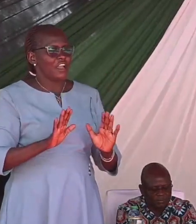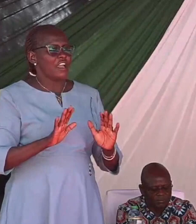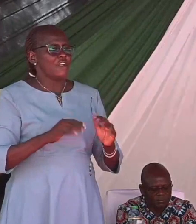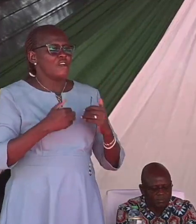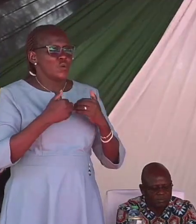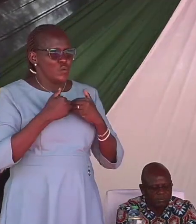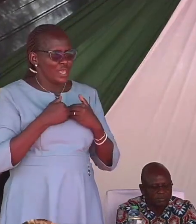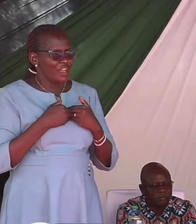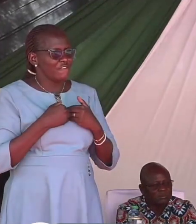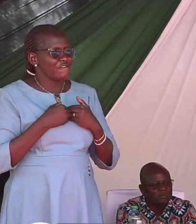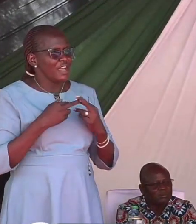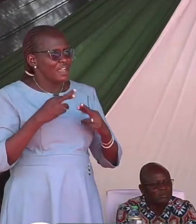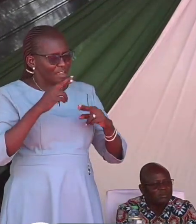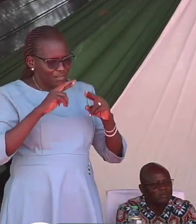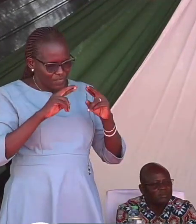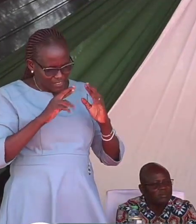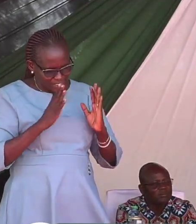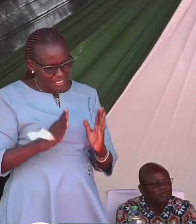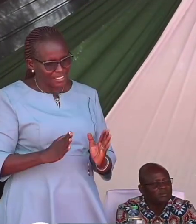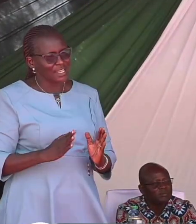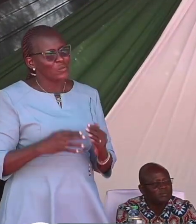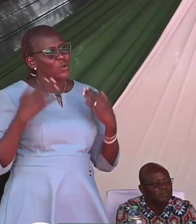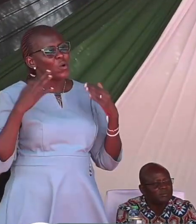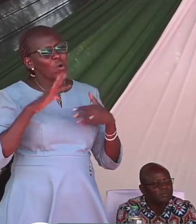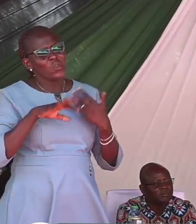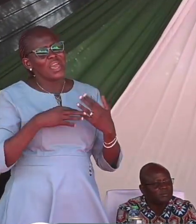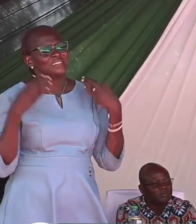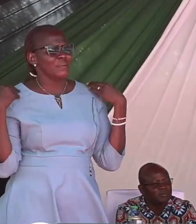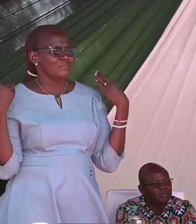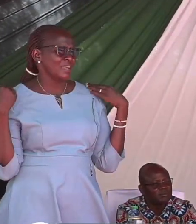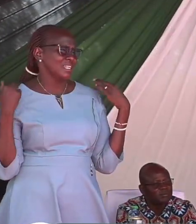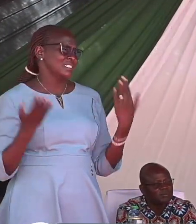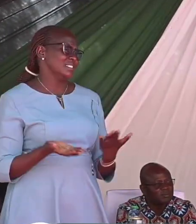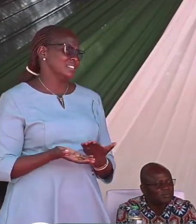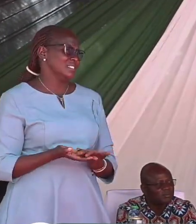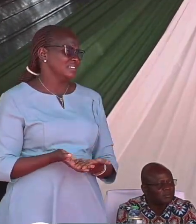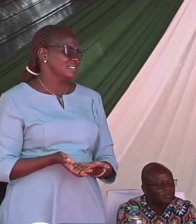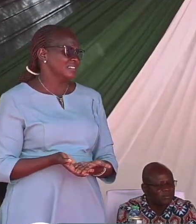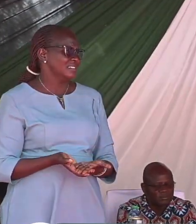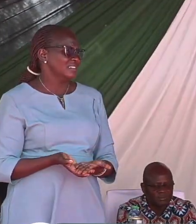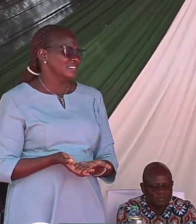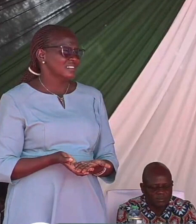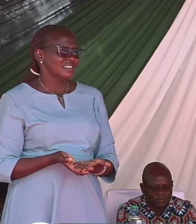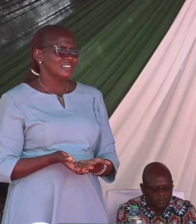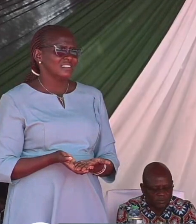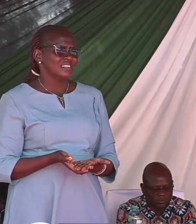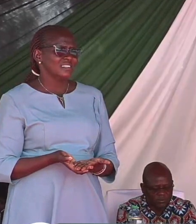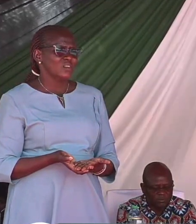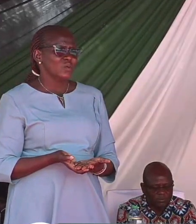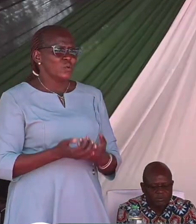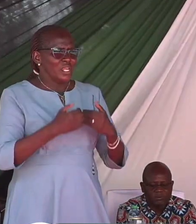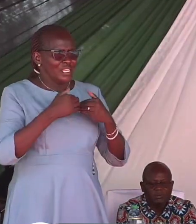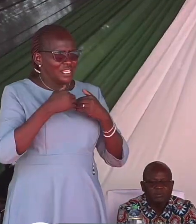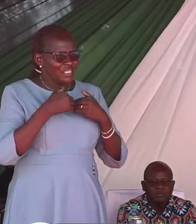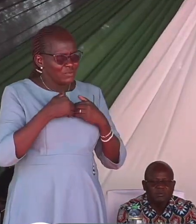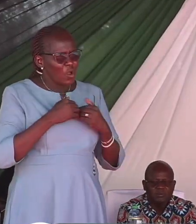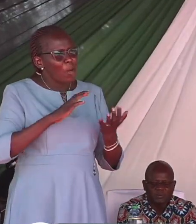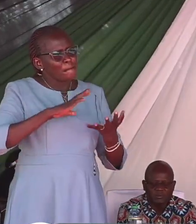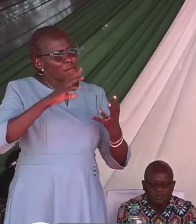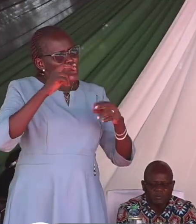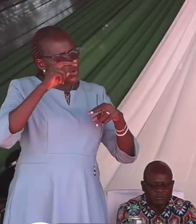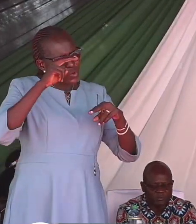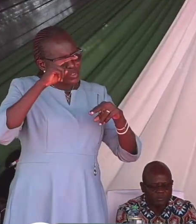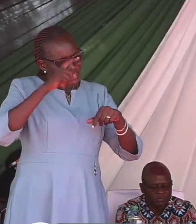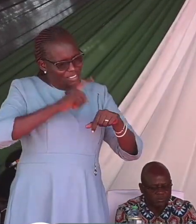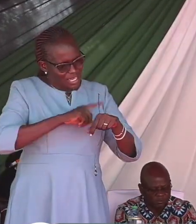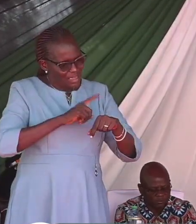no academicians. We actually are practitioners, all of us. So the beauty of it is that we will need more time, and we will make that